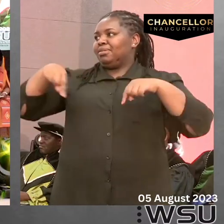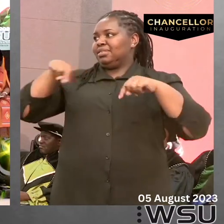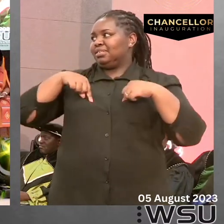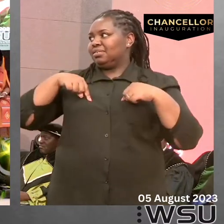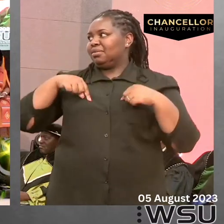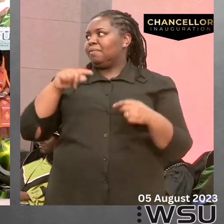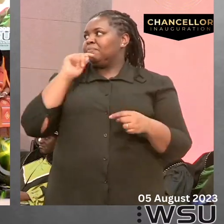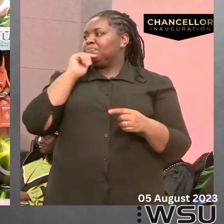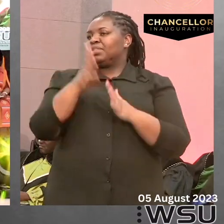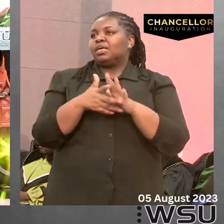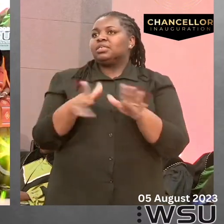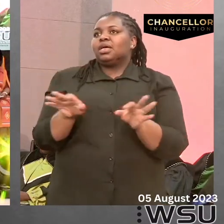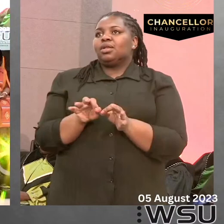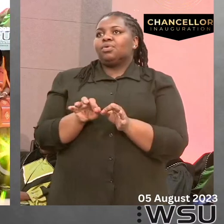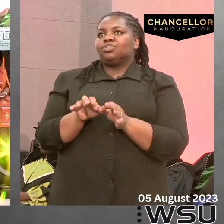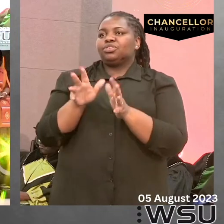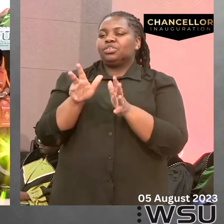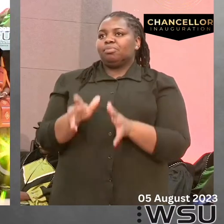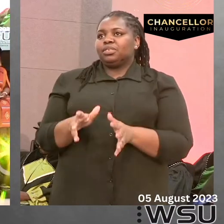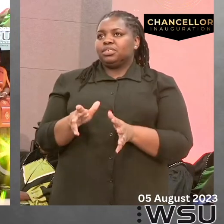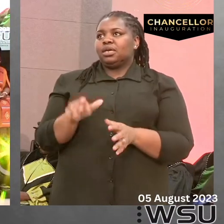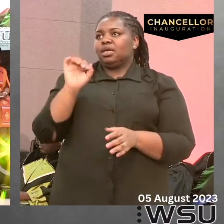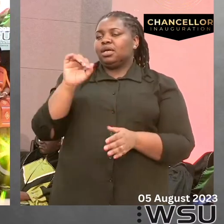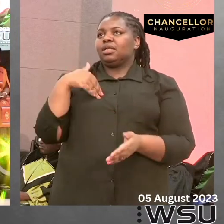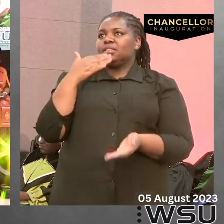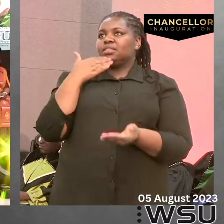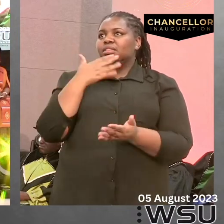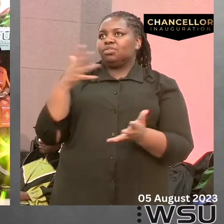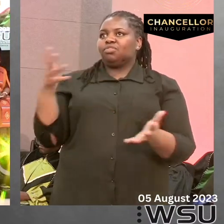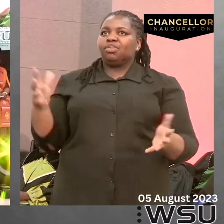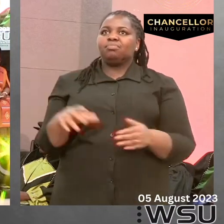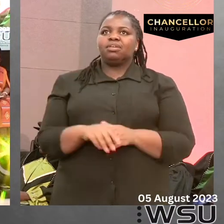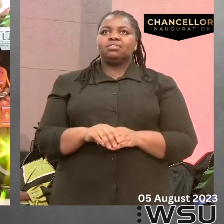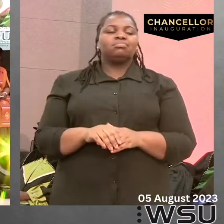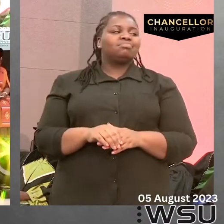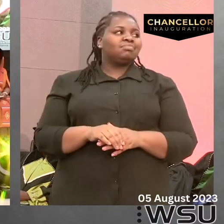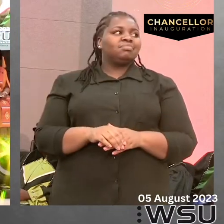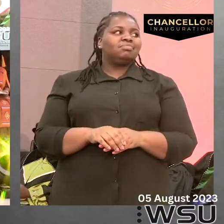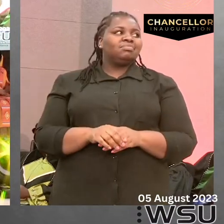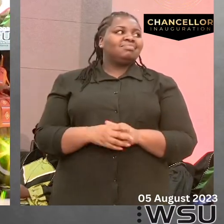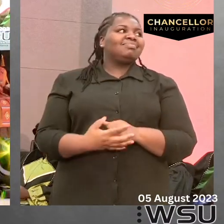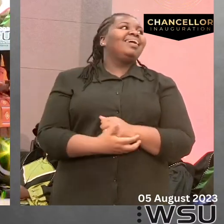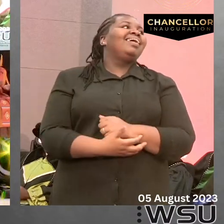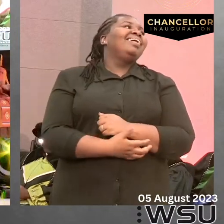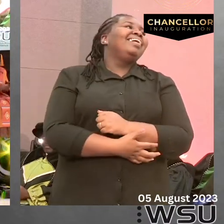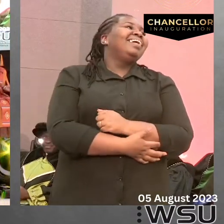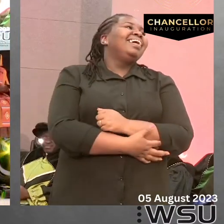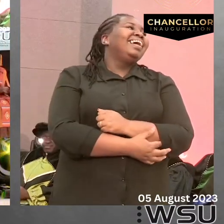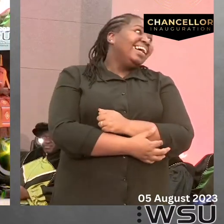celebrate. To our sign language interpreter, thank you very much for availing yourself.